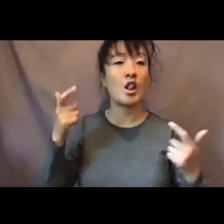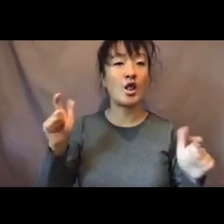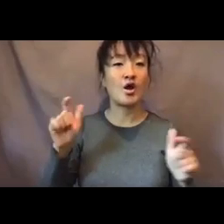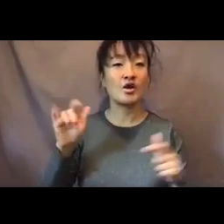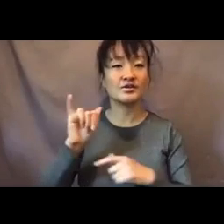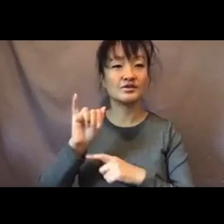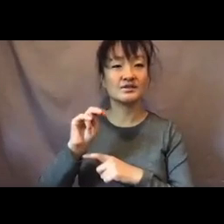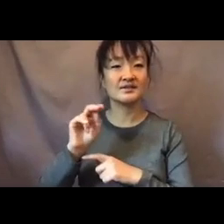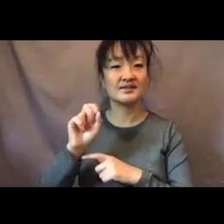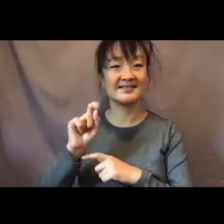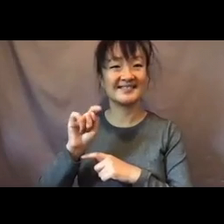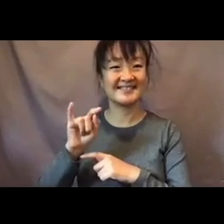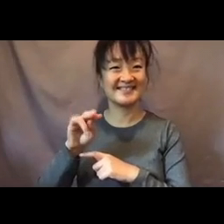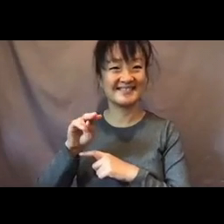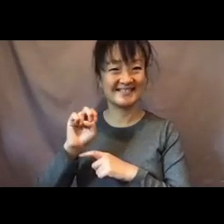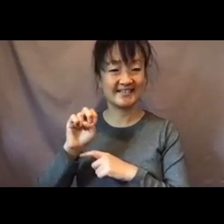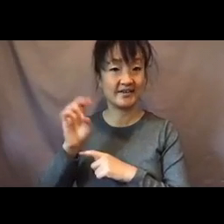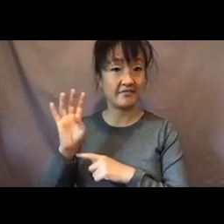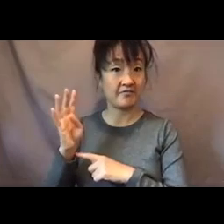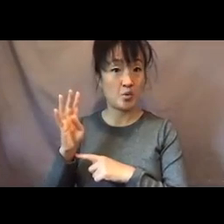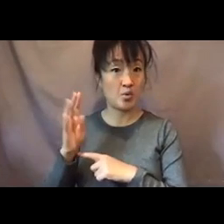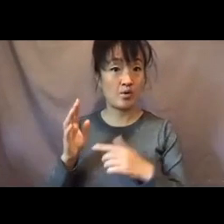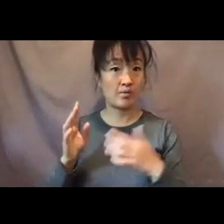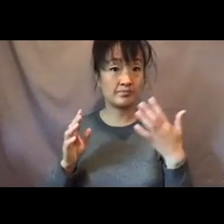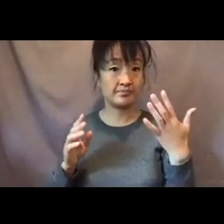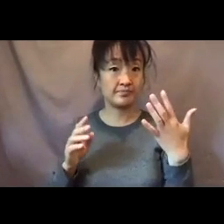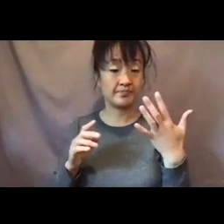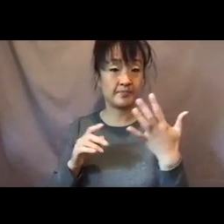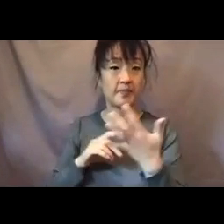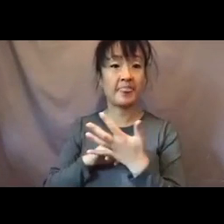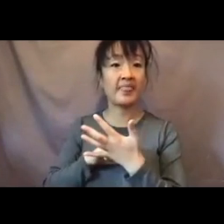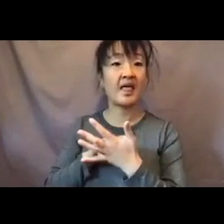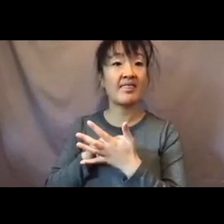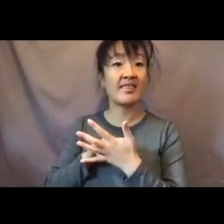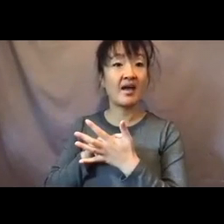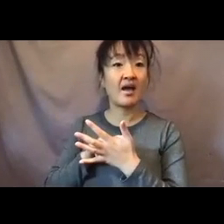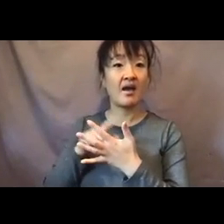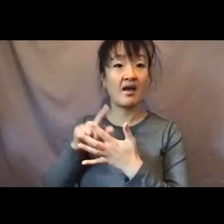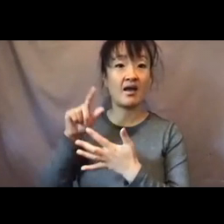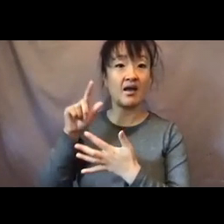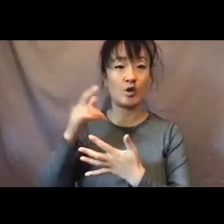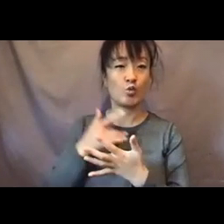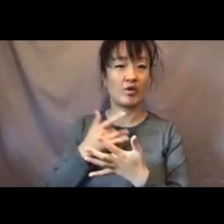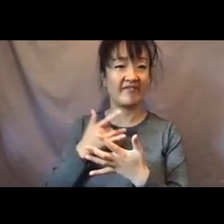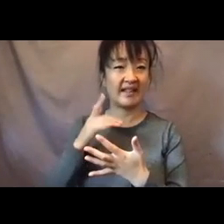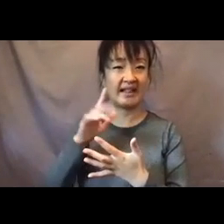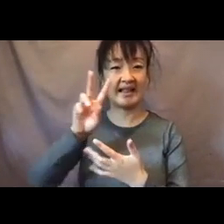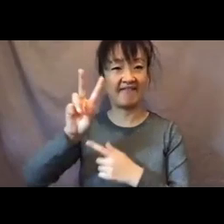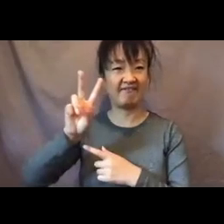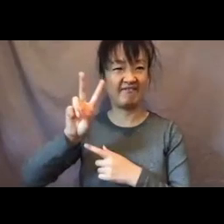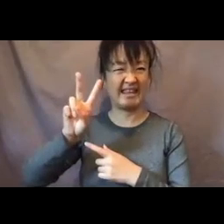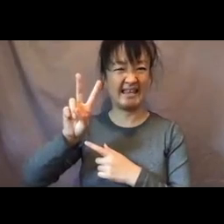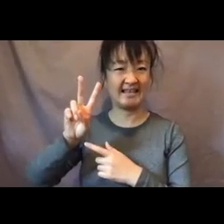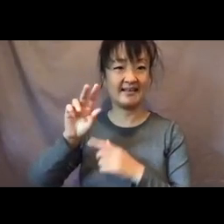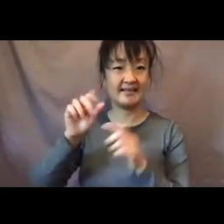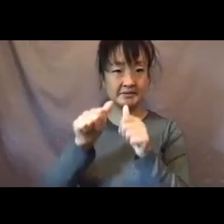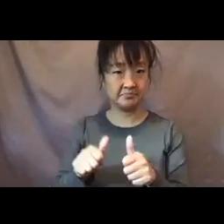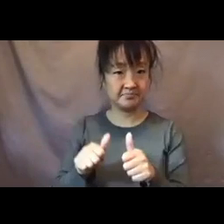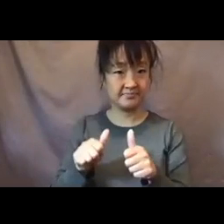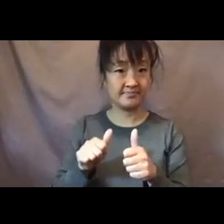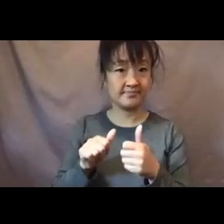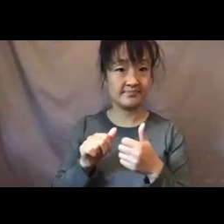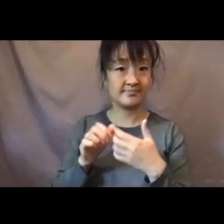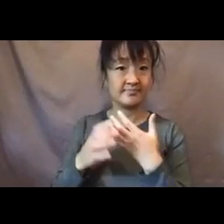think about your thumb bone, the base of your thumb, you're going to feel a V in here, right? So you're going to palpate